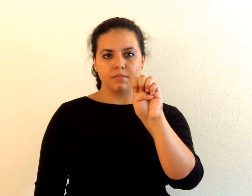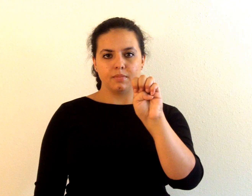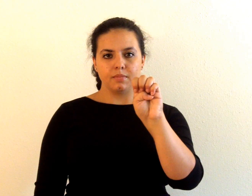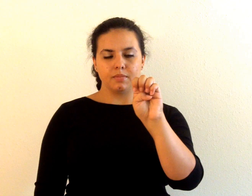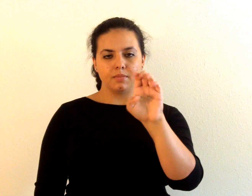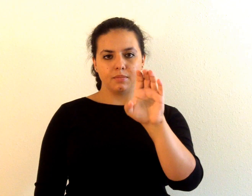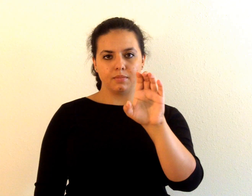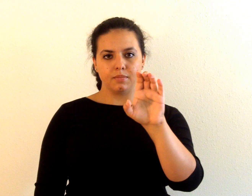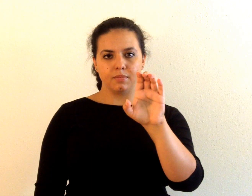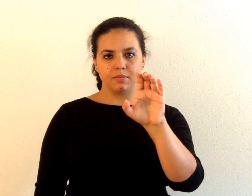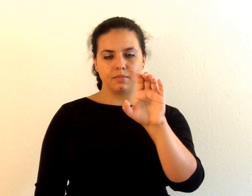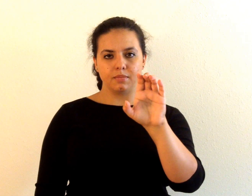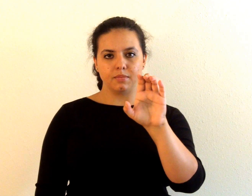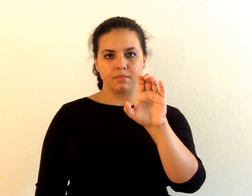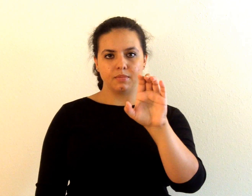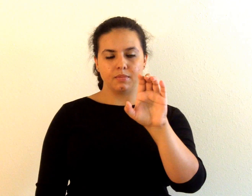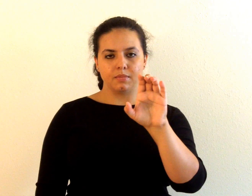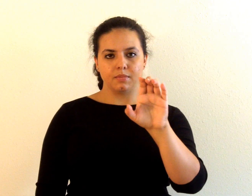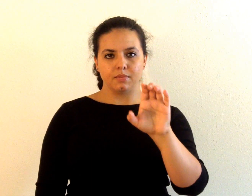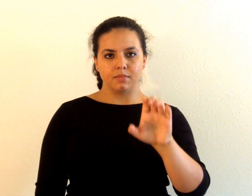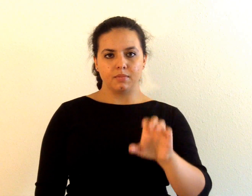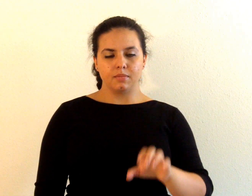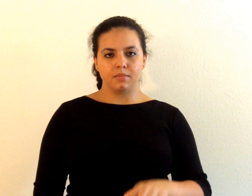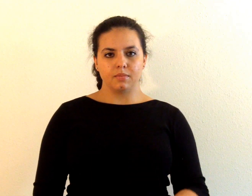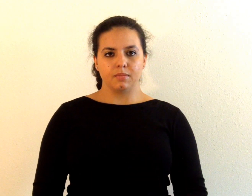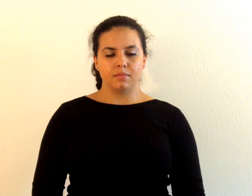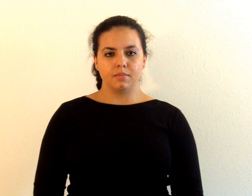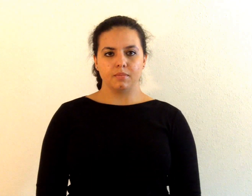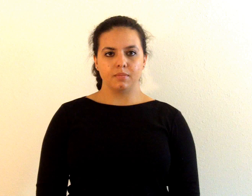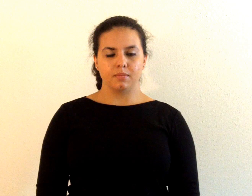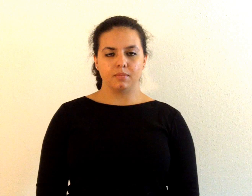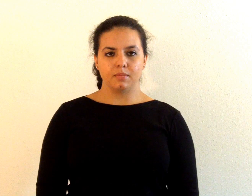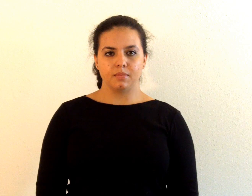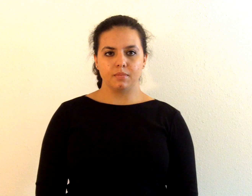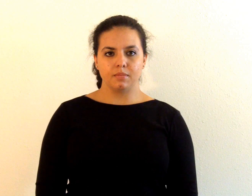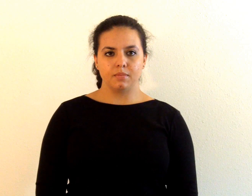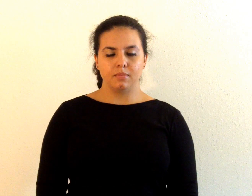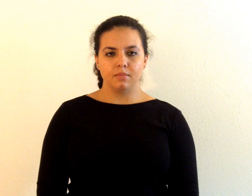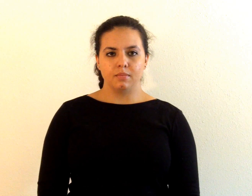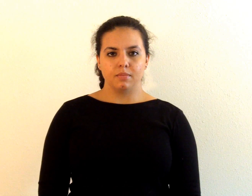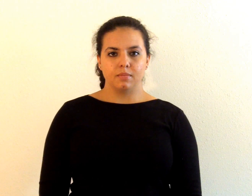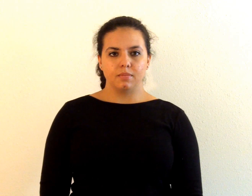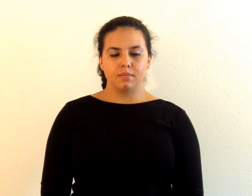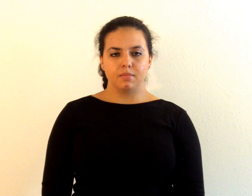a C. Some people get really sloppy with it. Now, E is